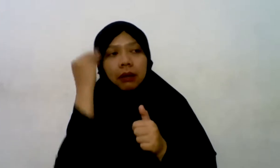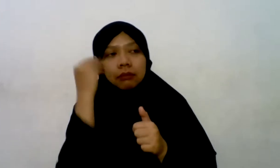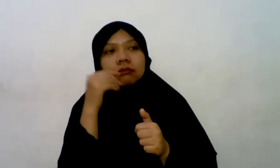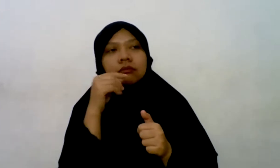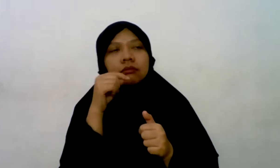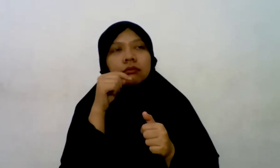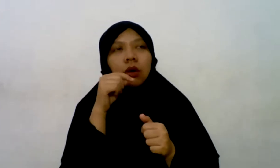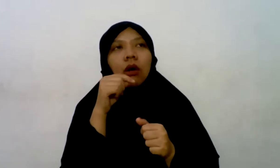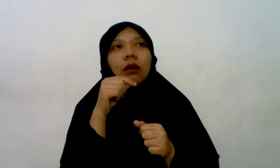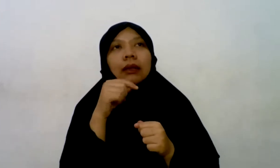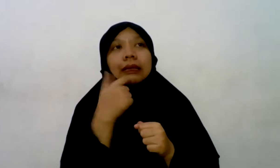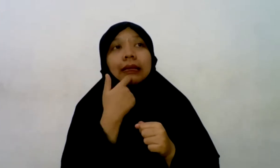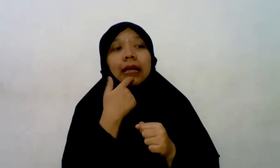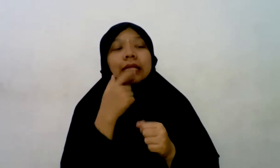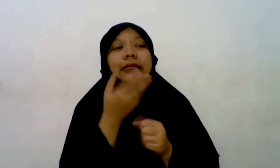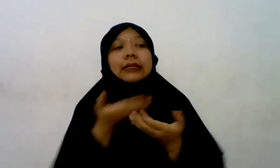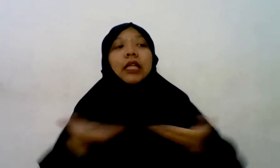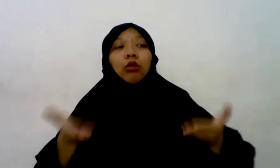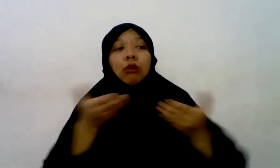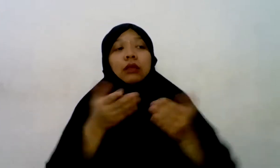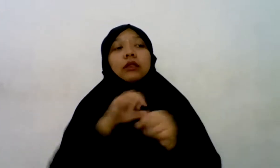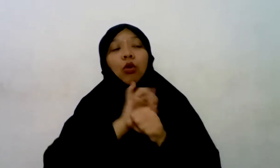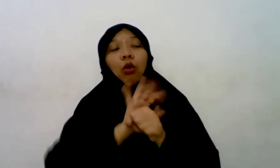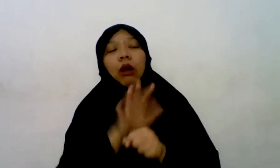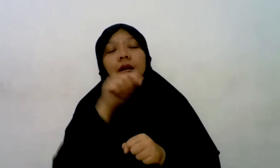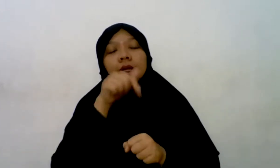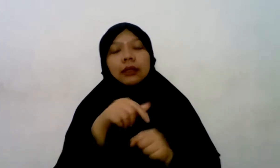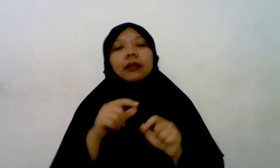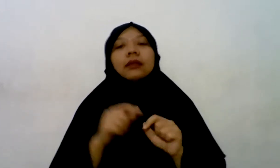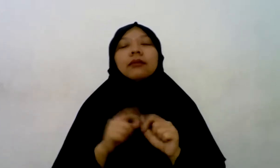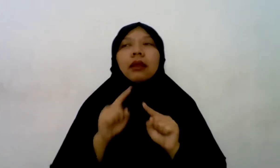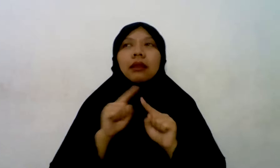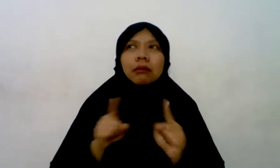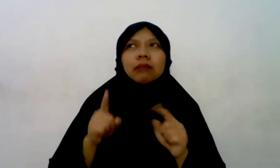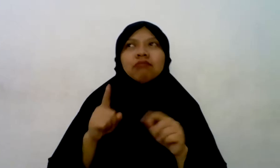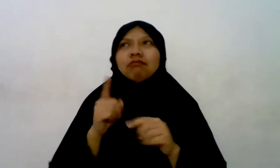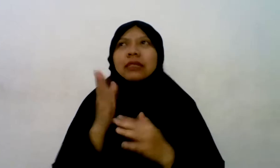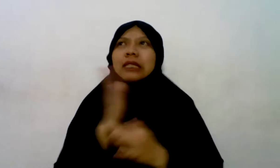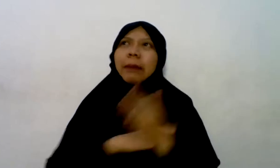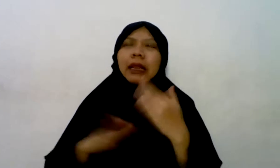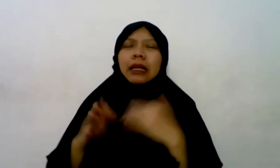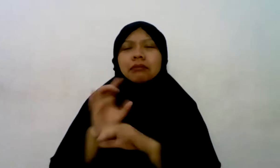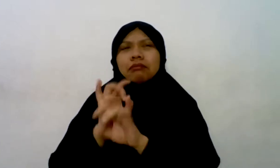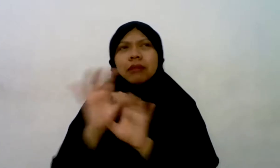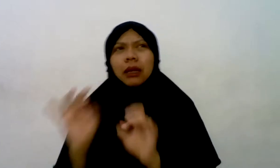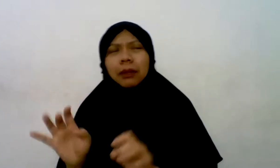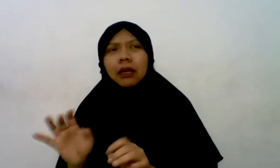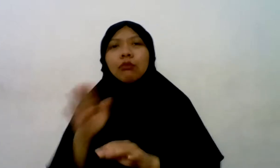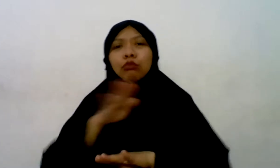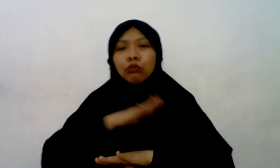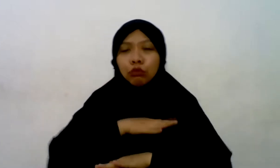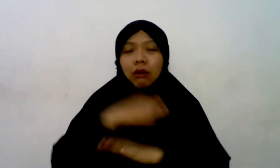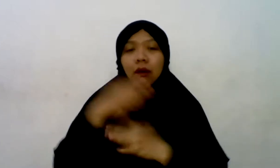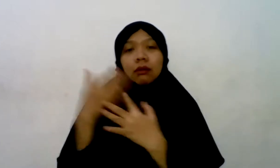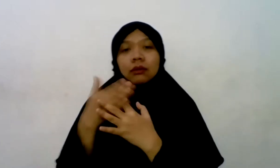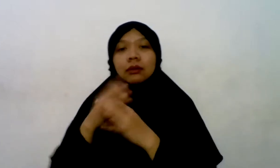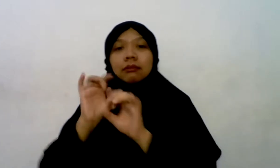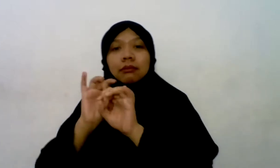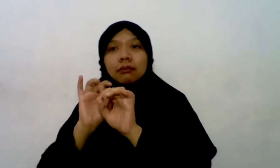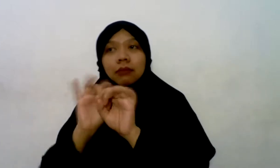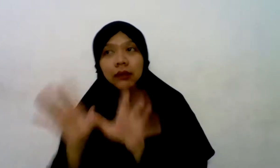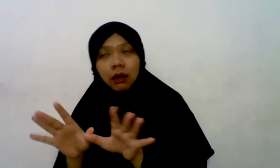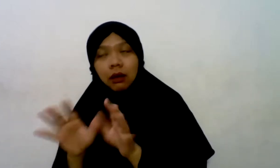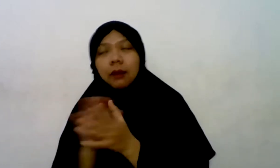the different types of disability requires different platforms. For the blind people, they need to, because in